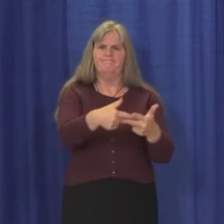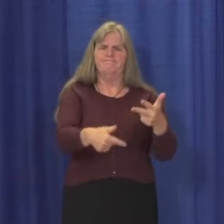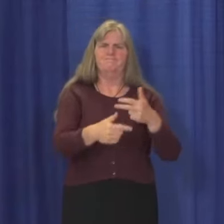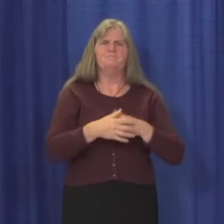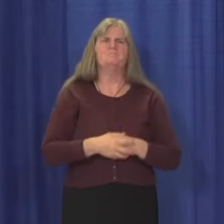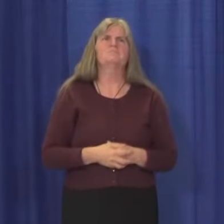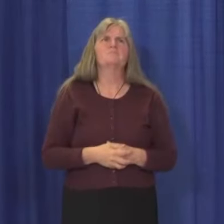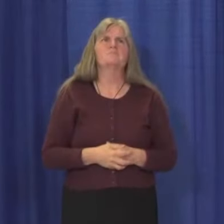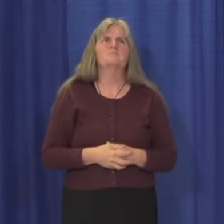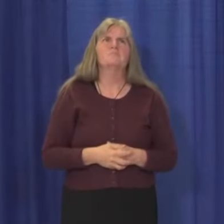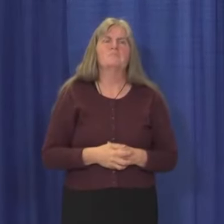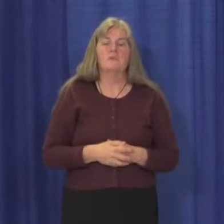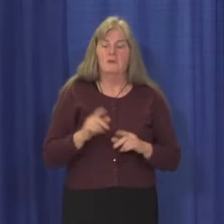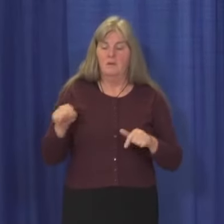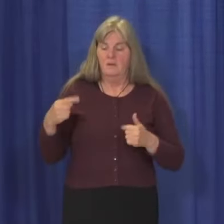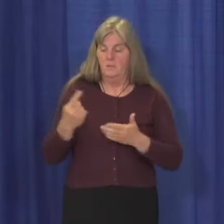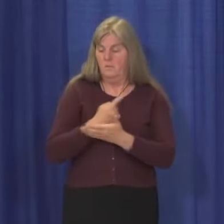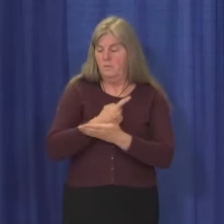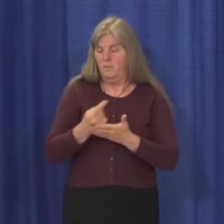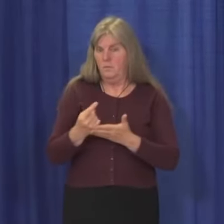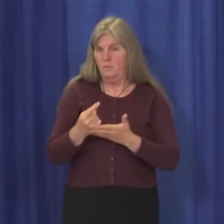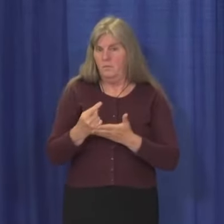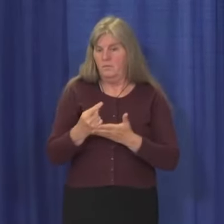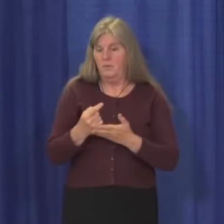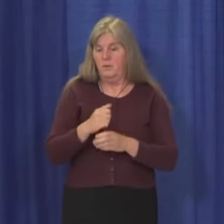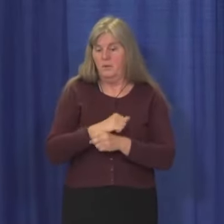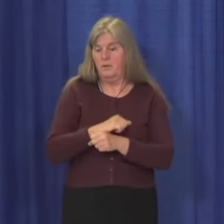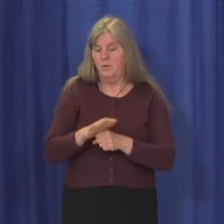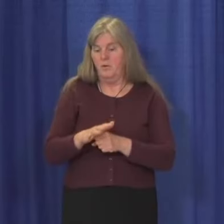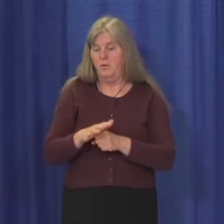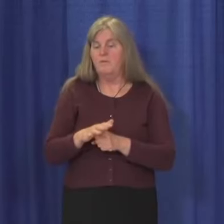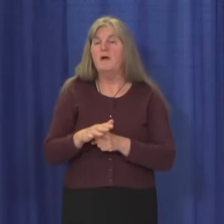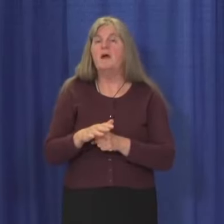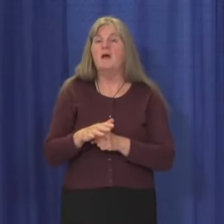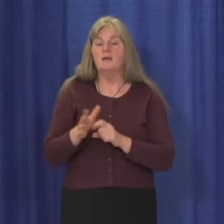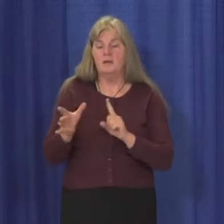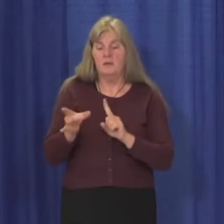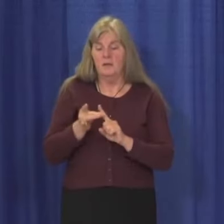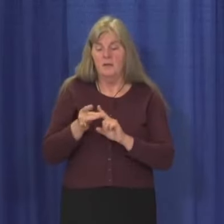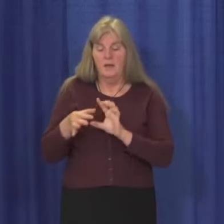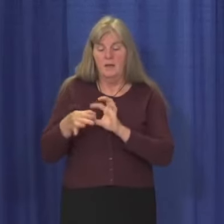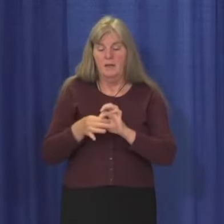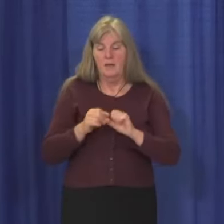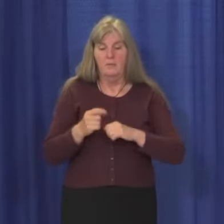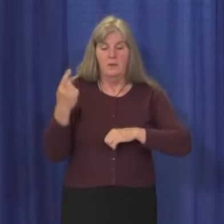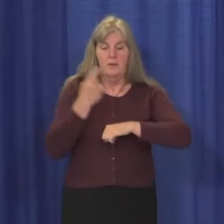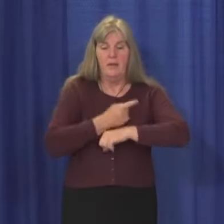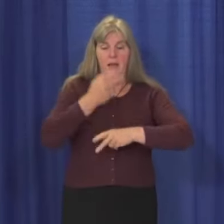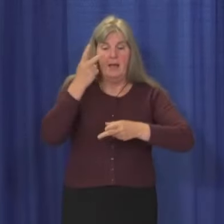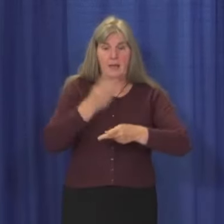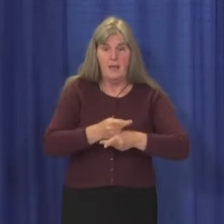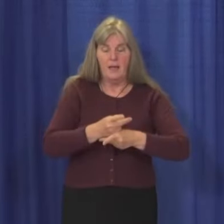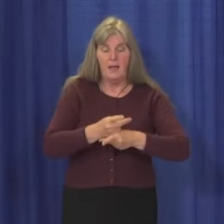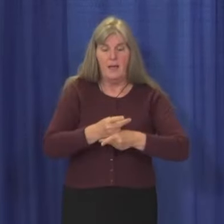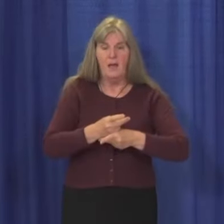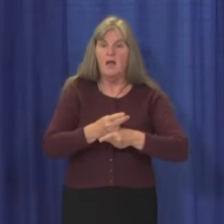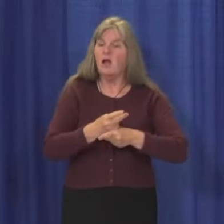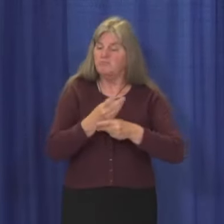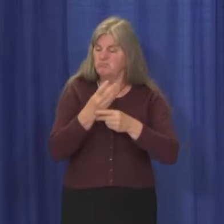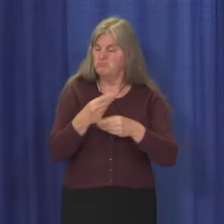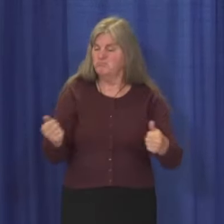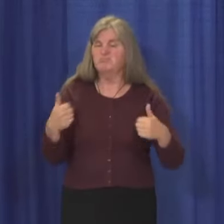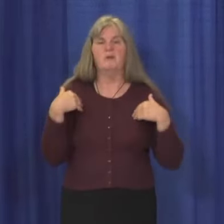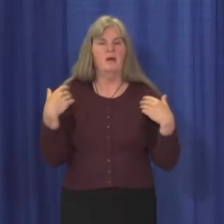Since I was here last week, I'm pleased to report that the cases associated with daycares in Whitehorse are under control, and most cases now have